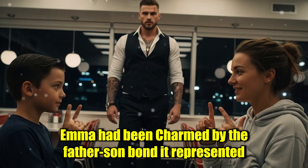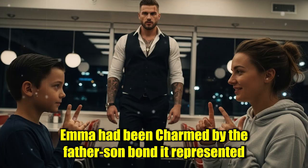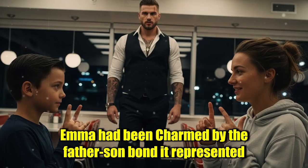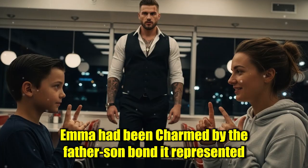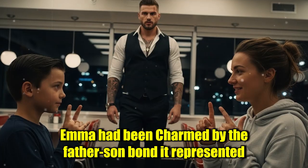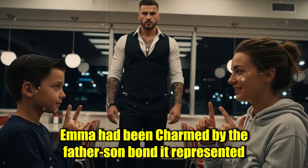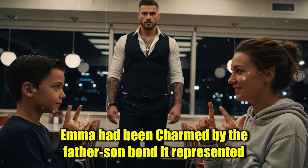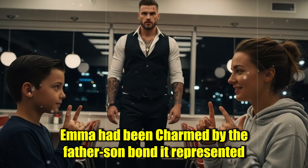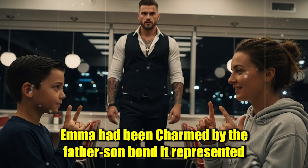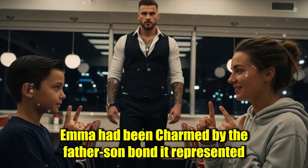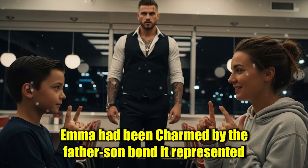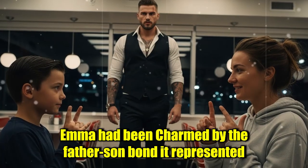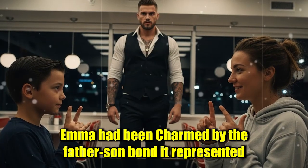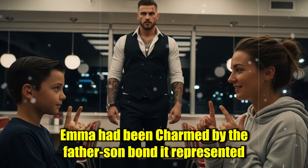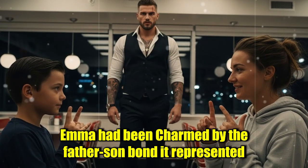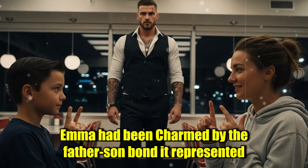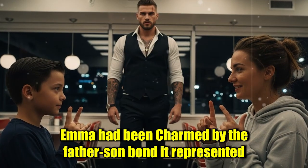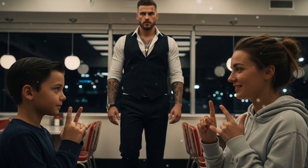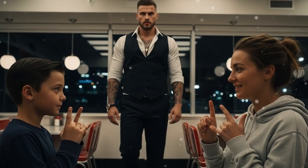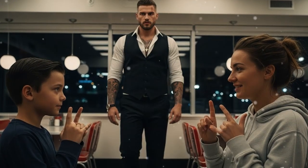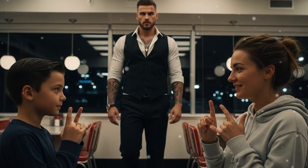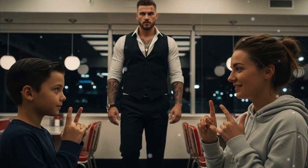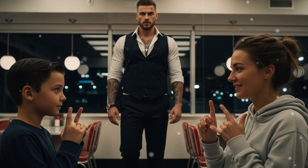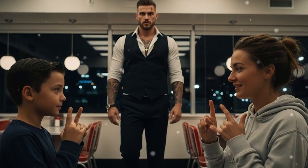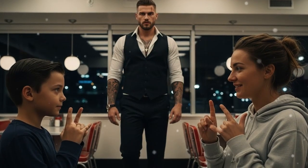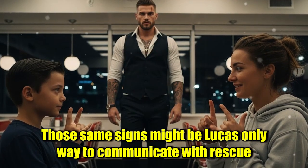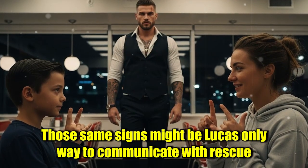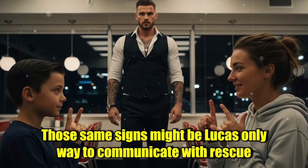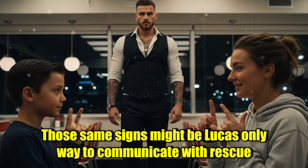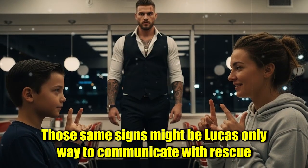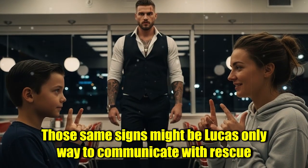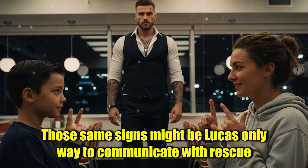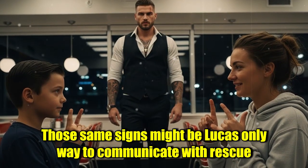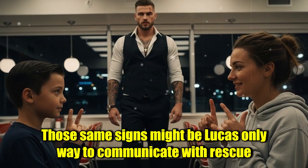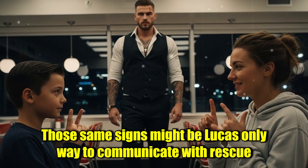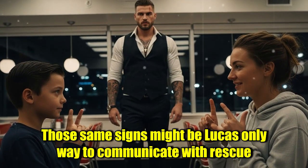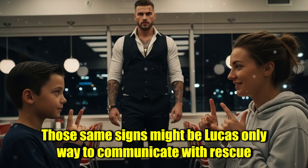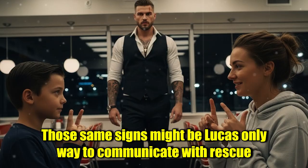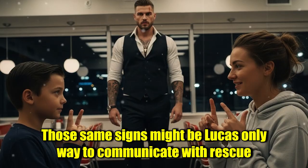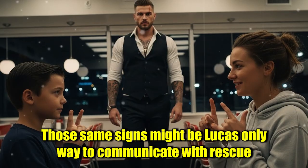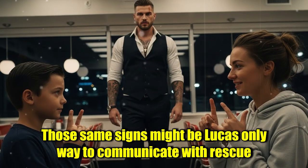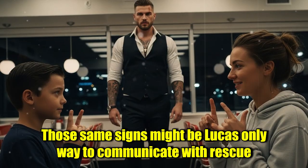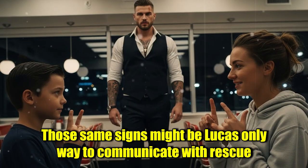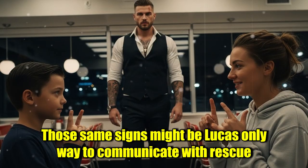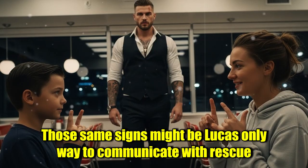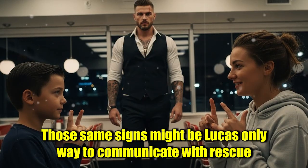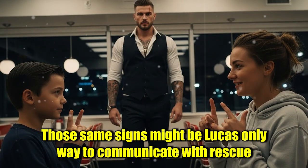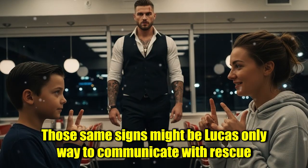been charmed by the father-son bond it represented. Now, those same signs might be Luca's only way to communicate with